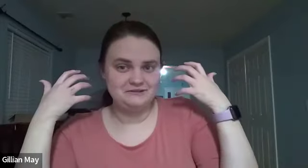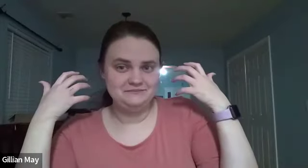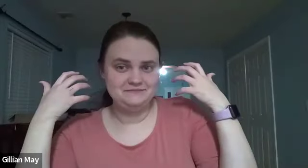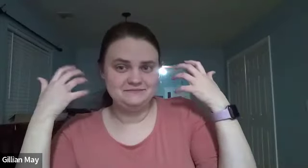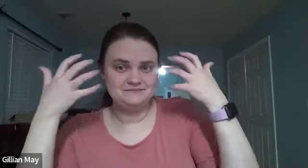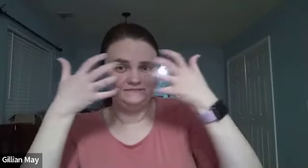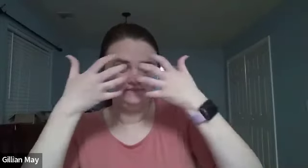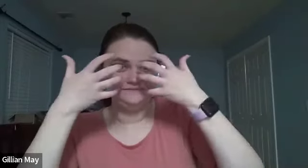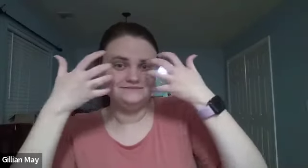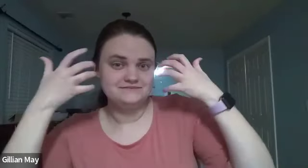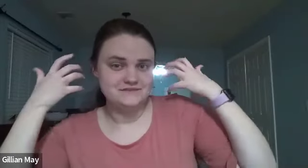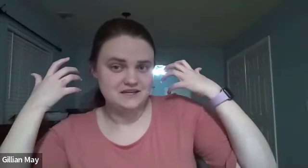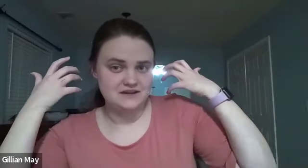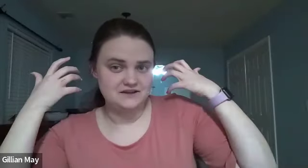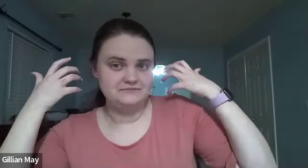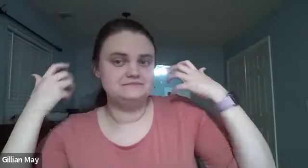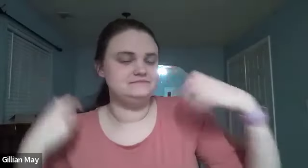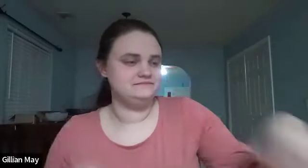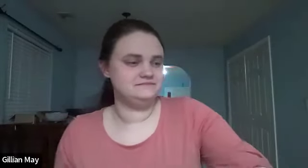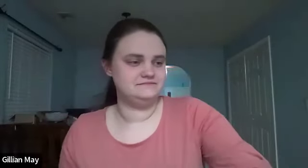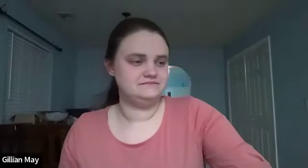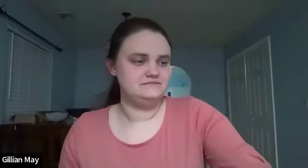tiger, tiger.